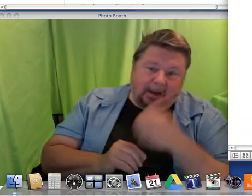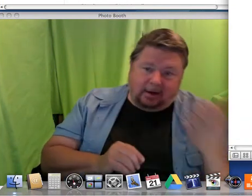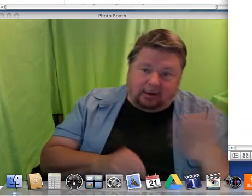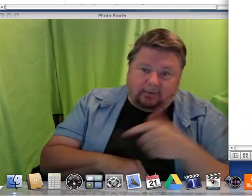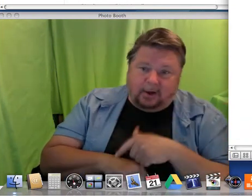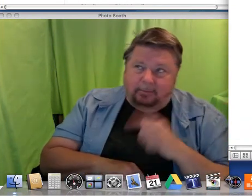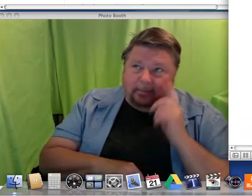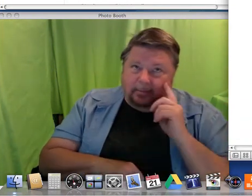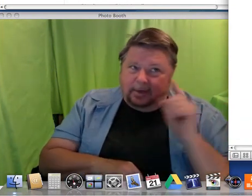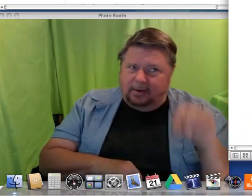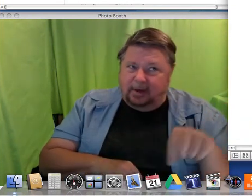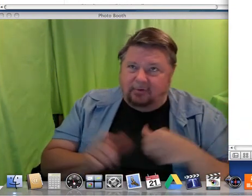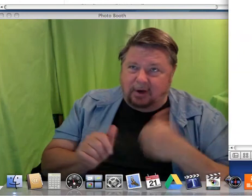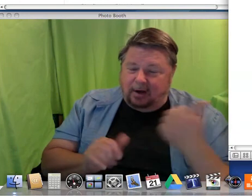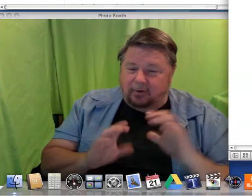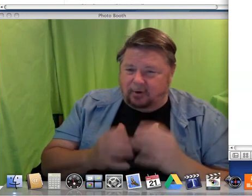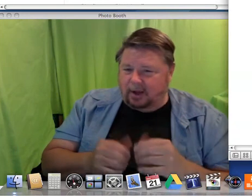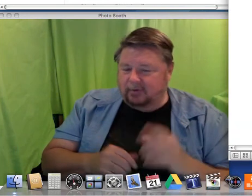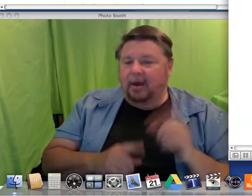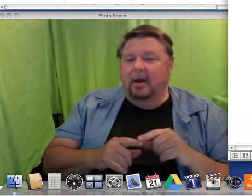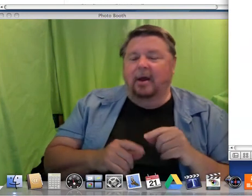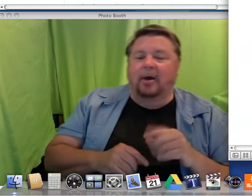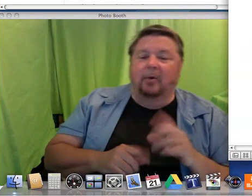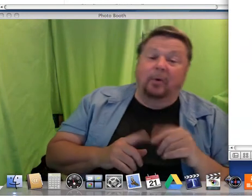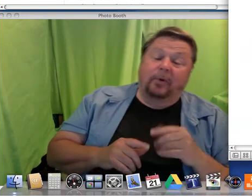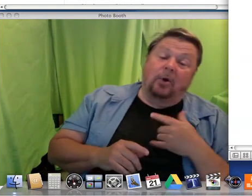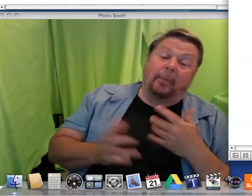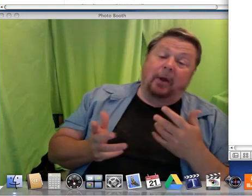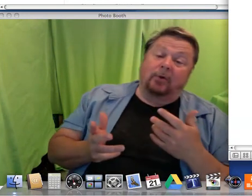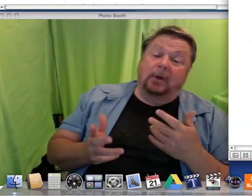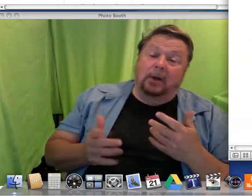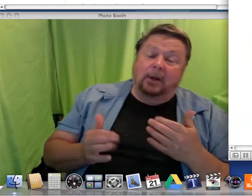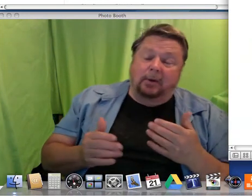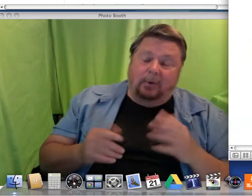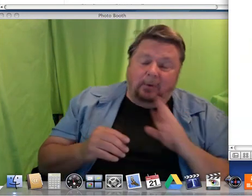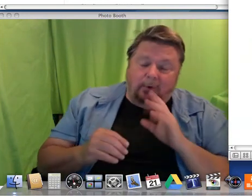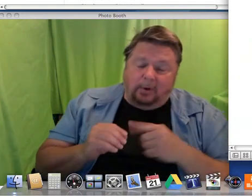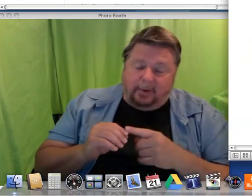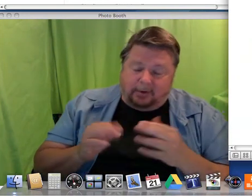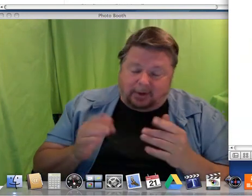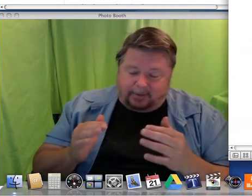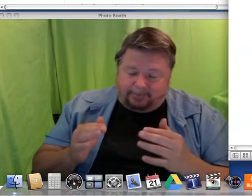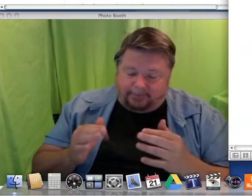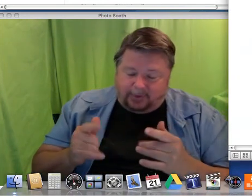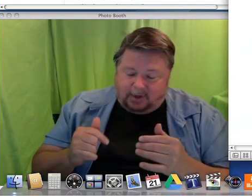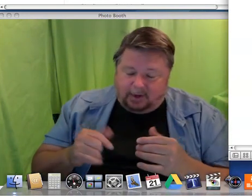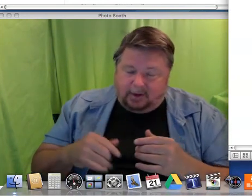that another time in actually another class where we talk about